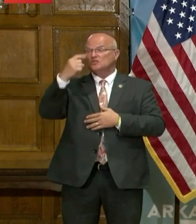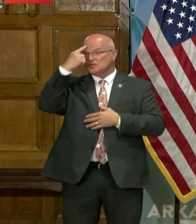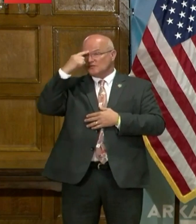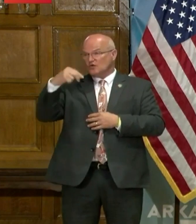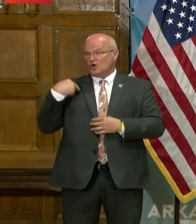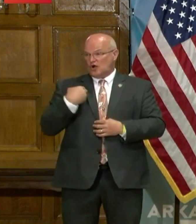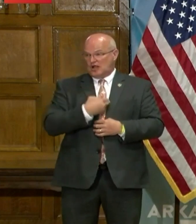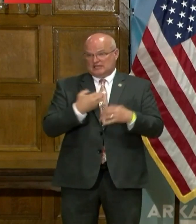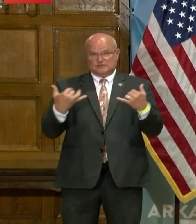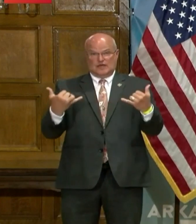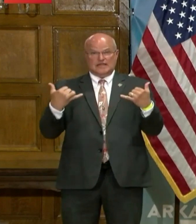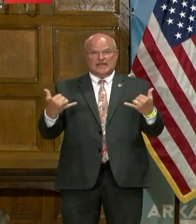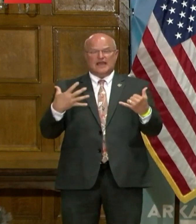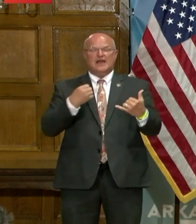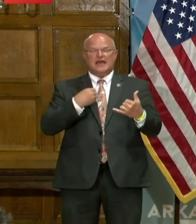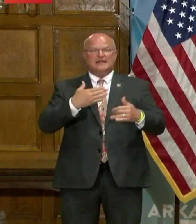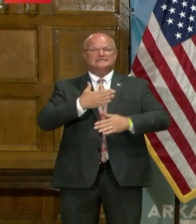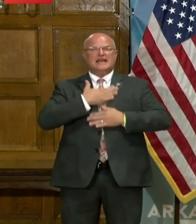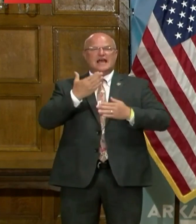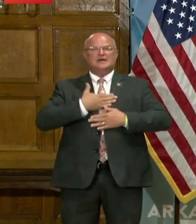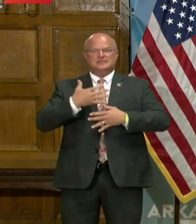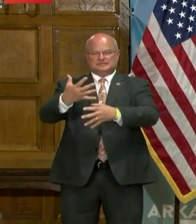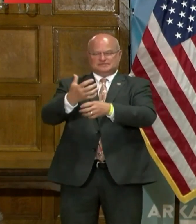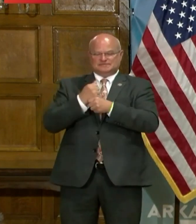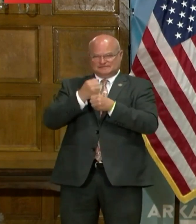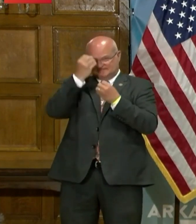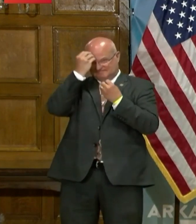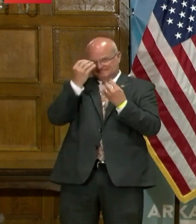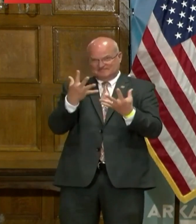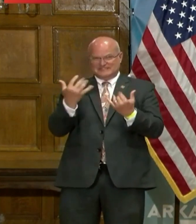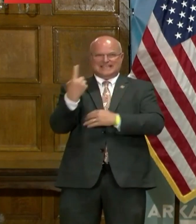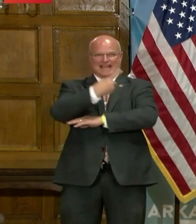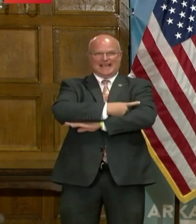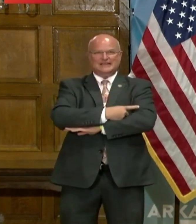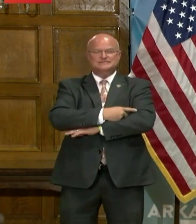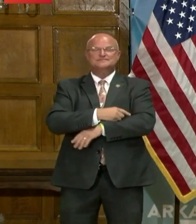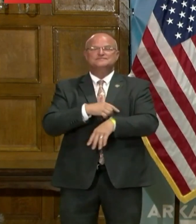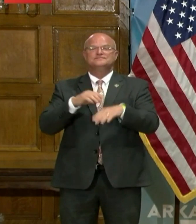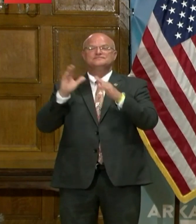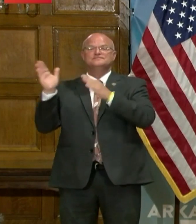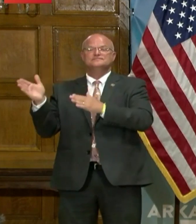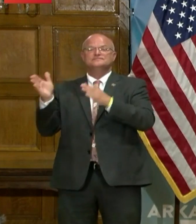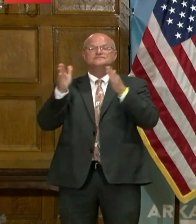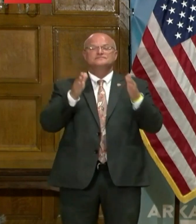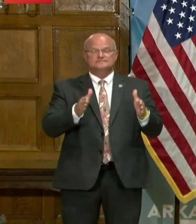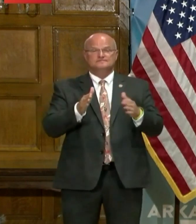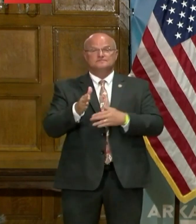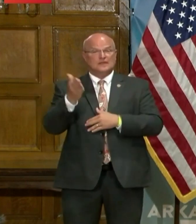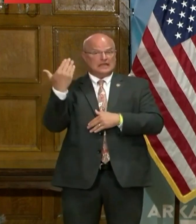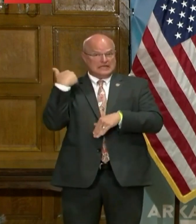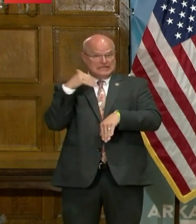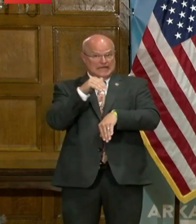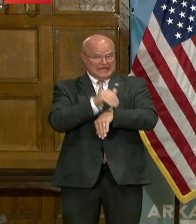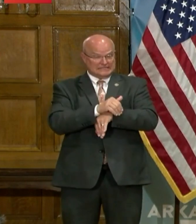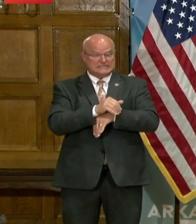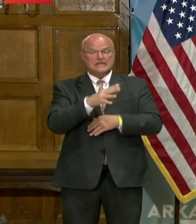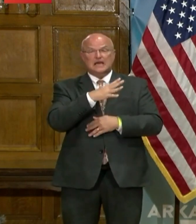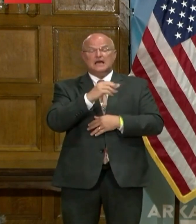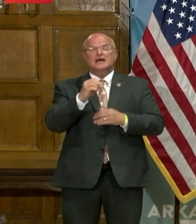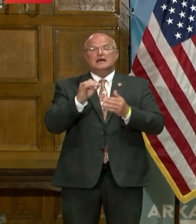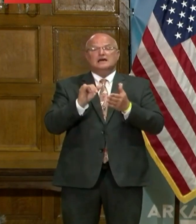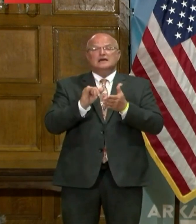for us, and I was pleased to receive that revenue report today. In terms of last night and the